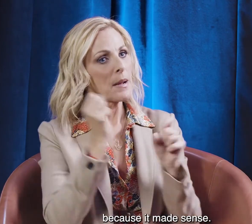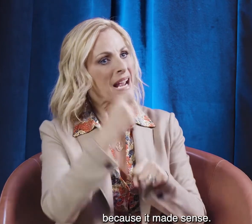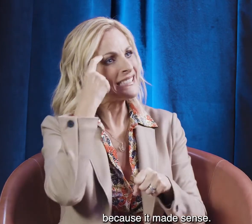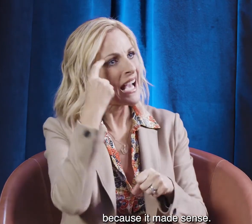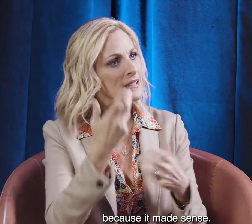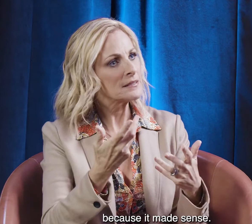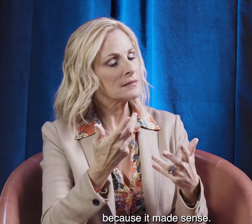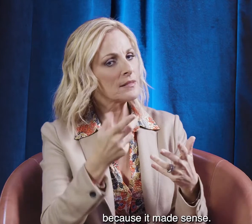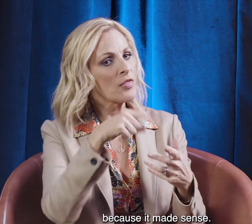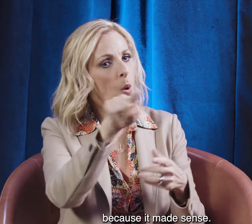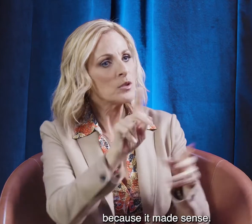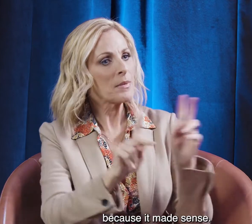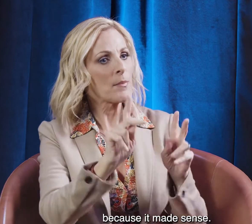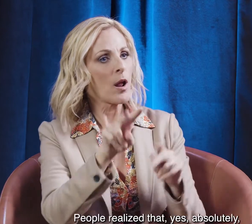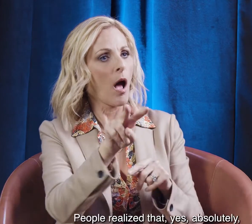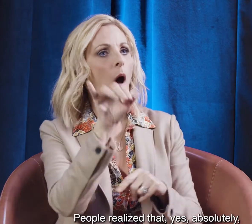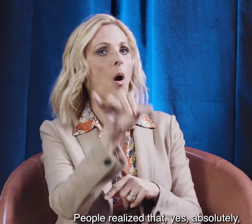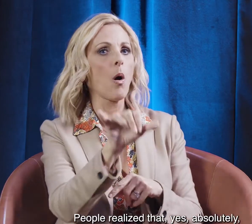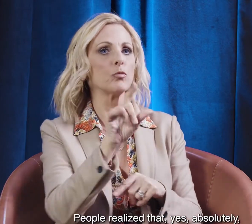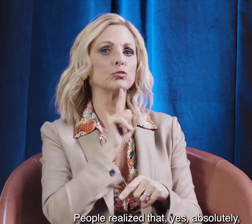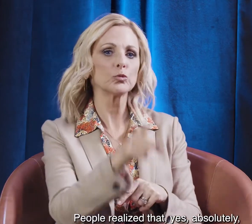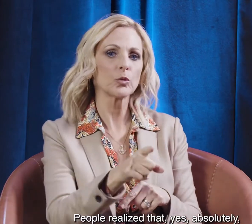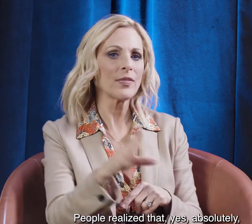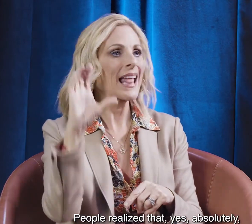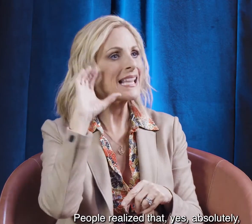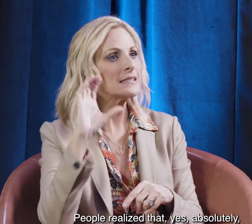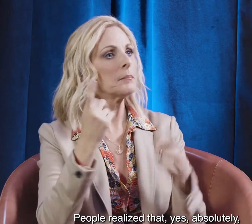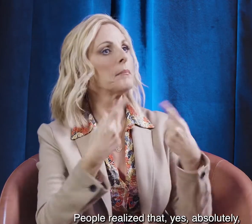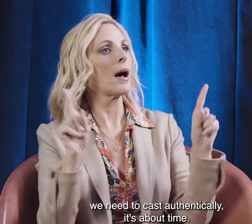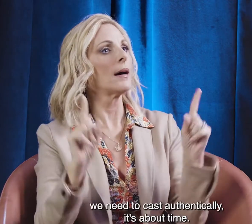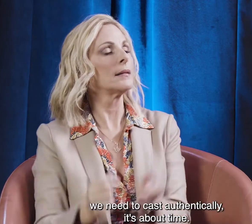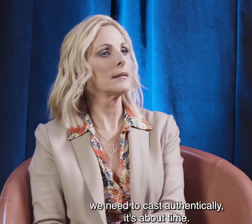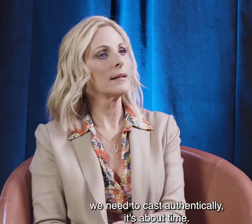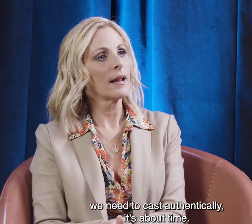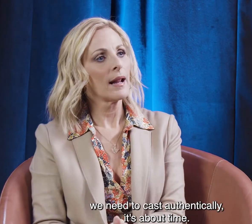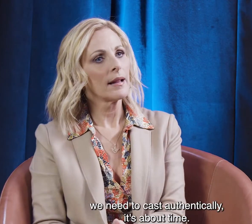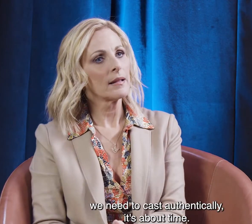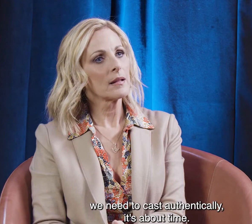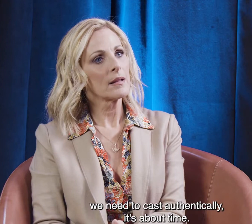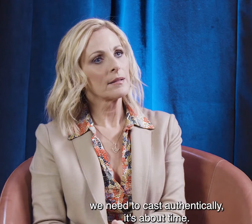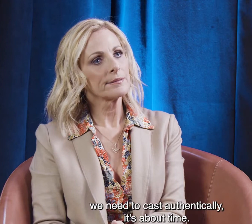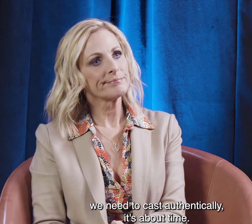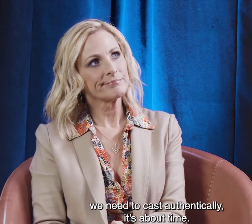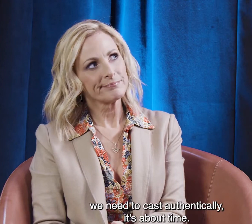because it made sense. People realized that, yes, absolutely, we need to cast authentically. It's about